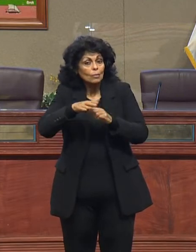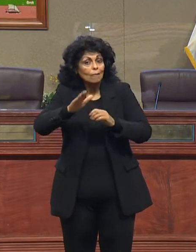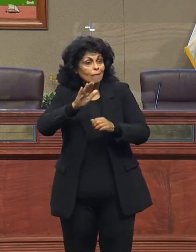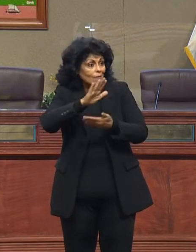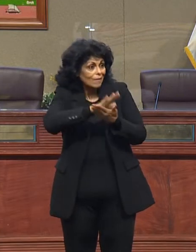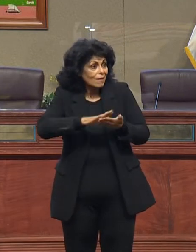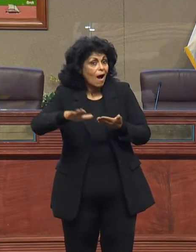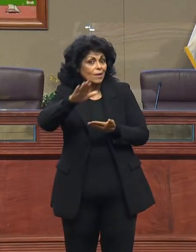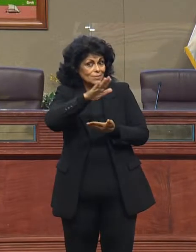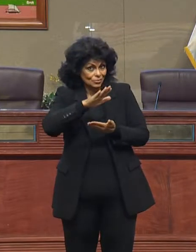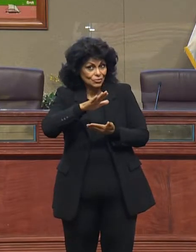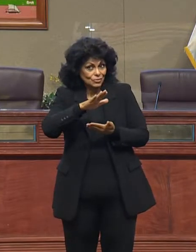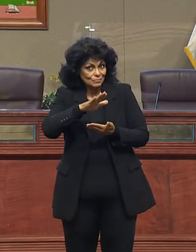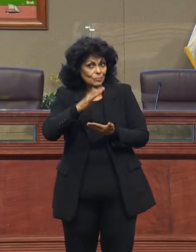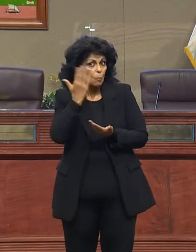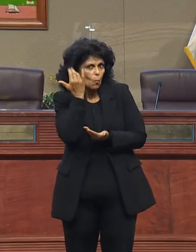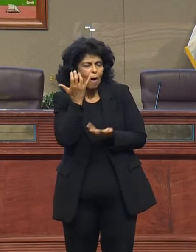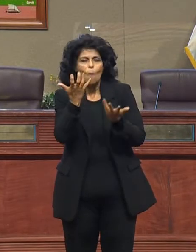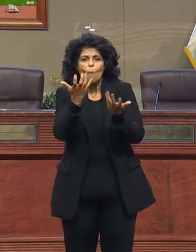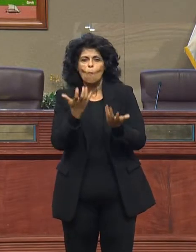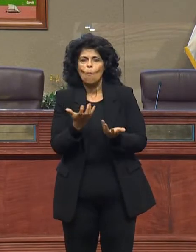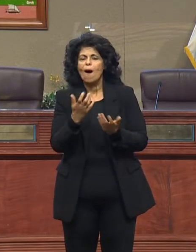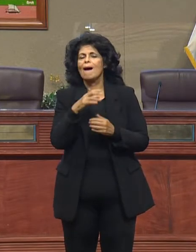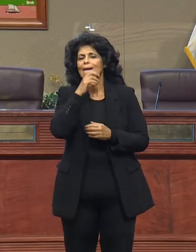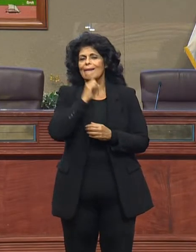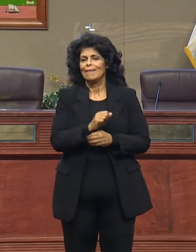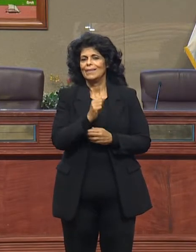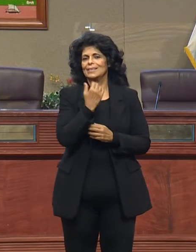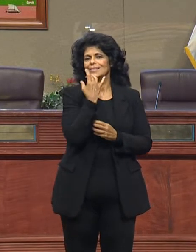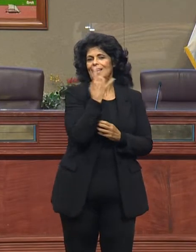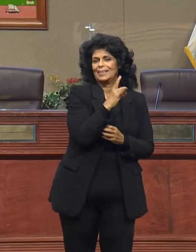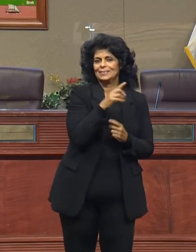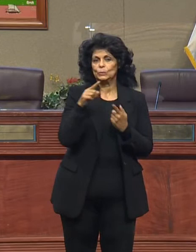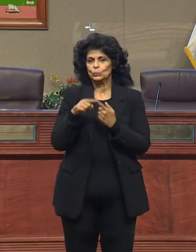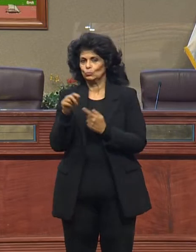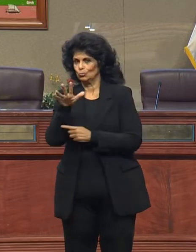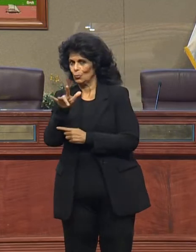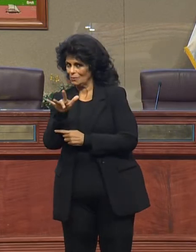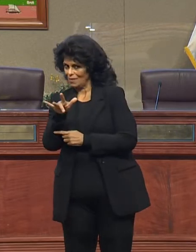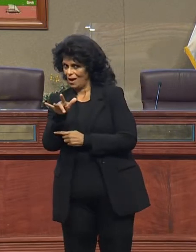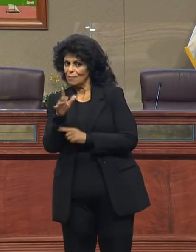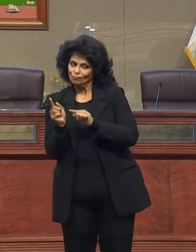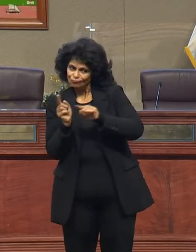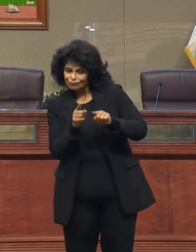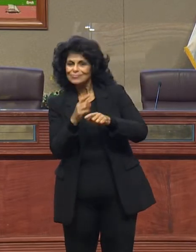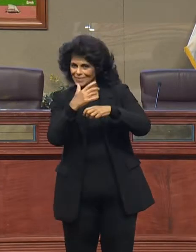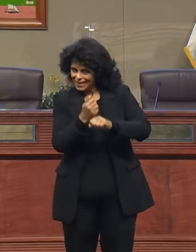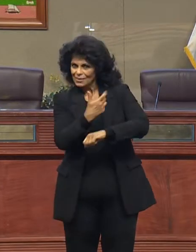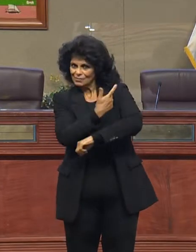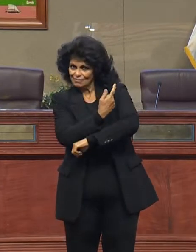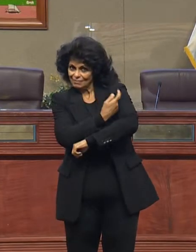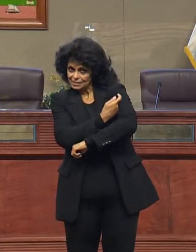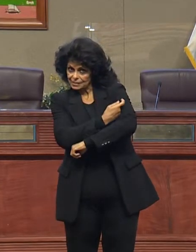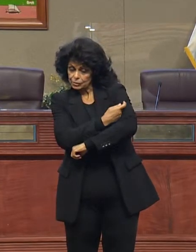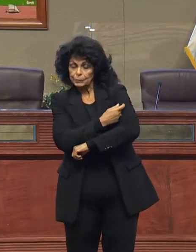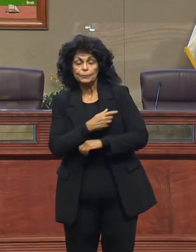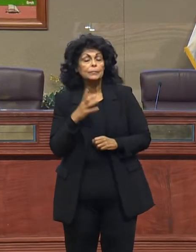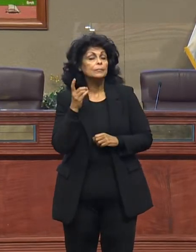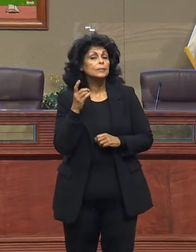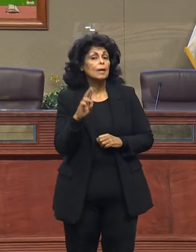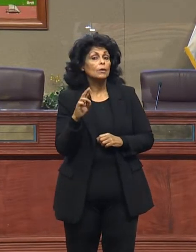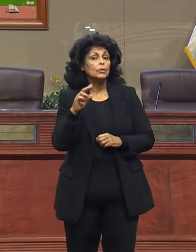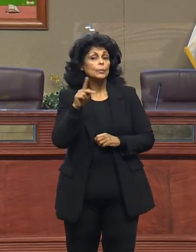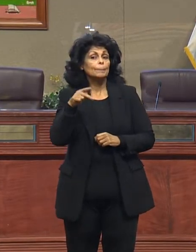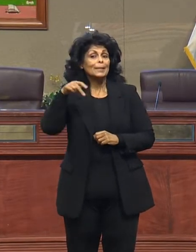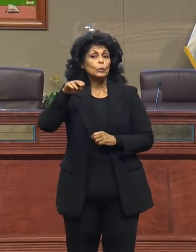the 18 to 25-year-old age group is getting vaccinated. As Dr. Pino has pointed